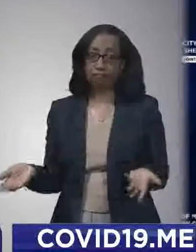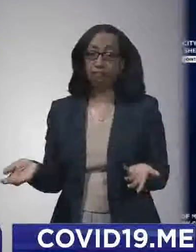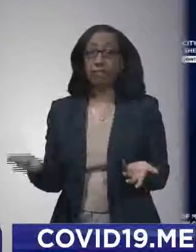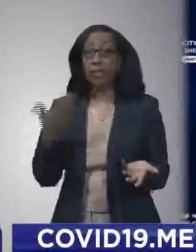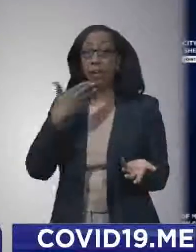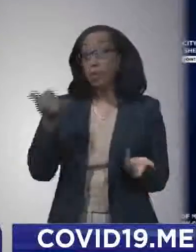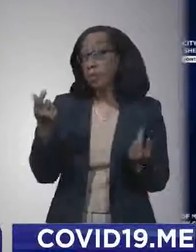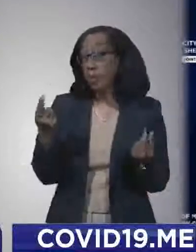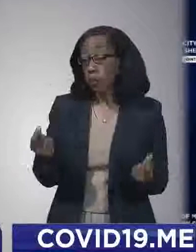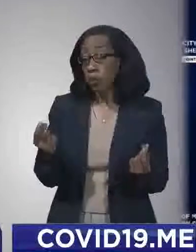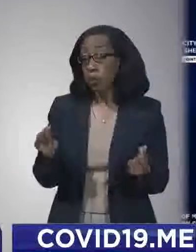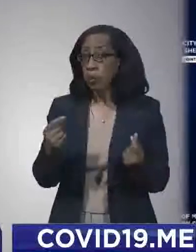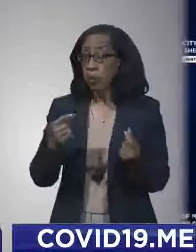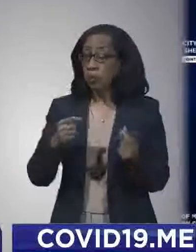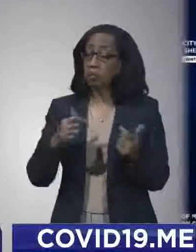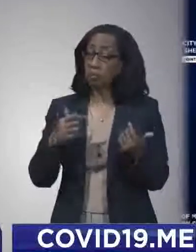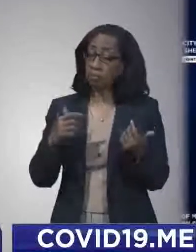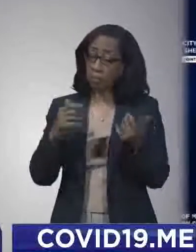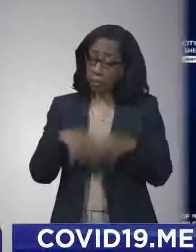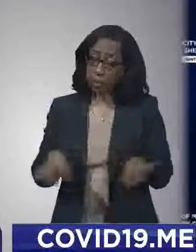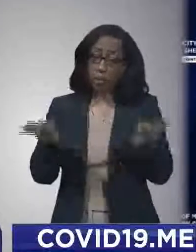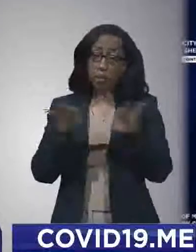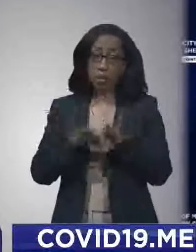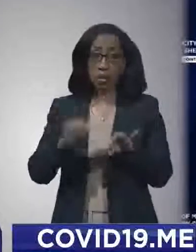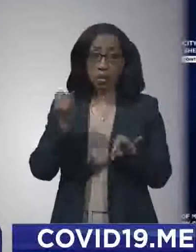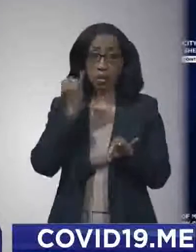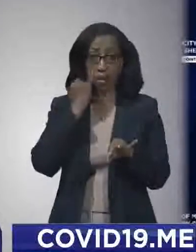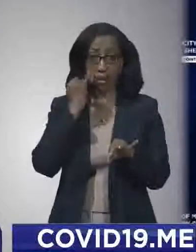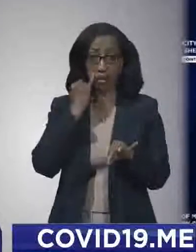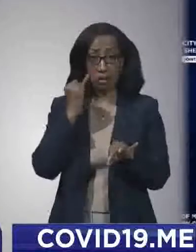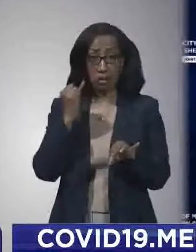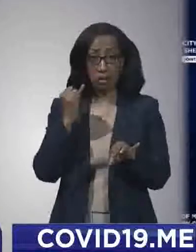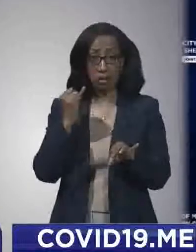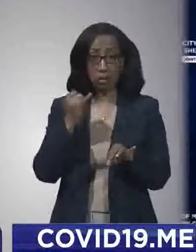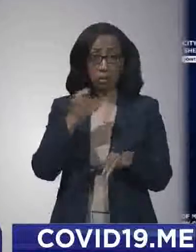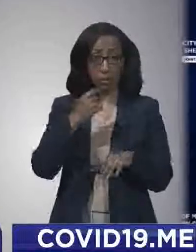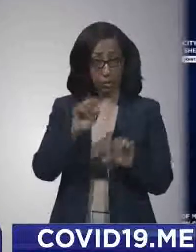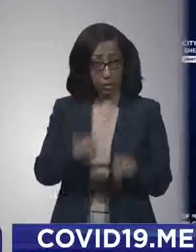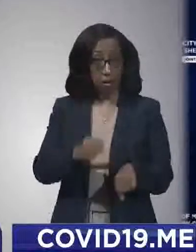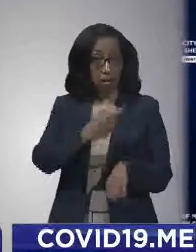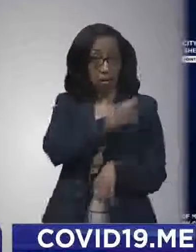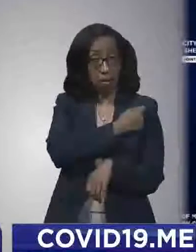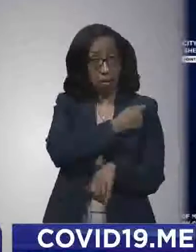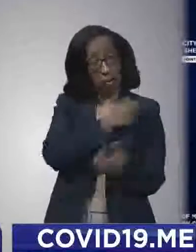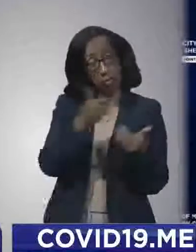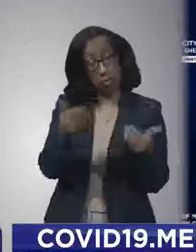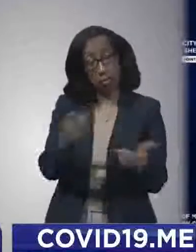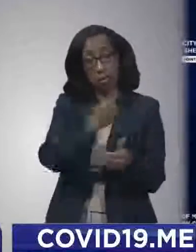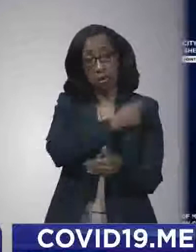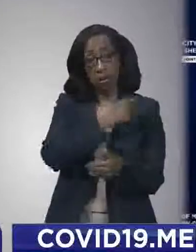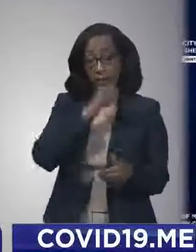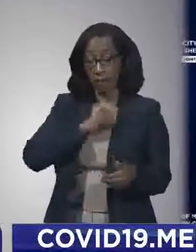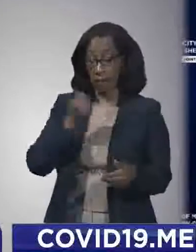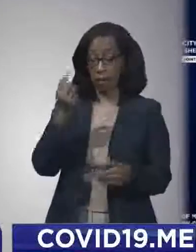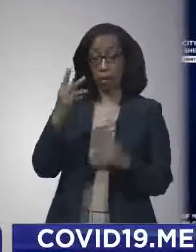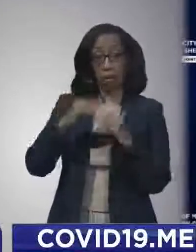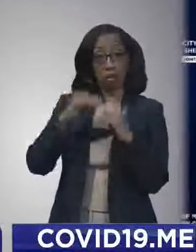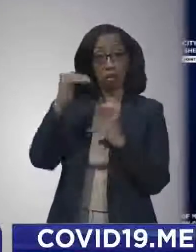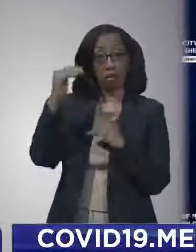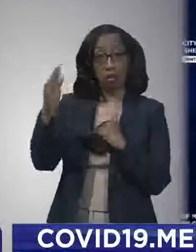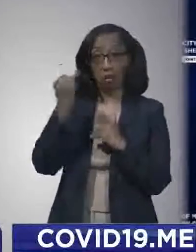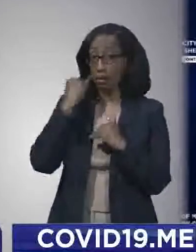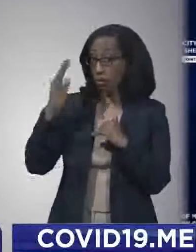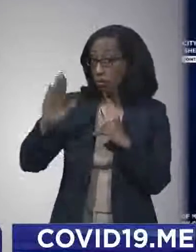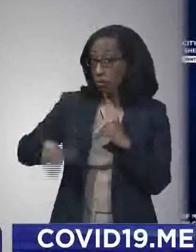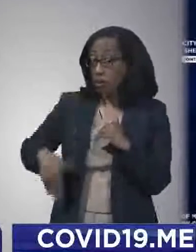ways for us to prevent this from happening. Everyone that should have been vaccinated up until this point, so those that are 12 and over, if you have not done